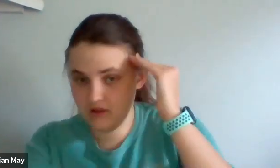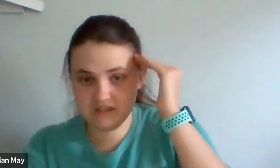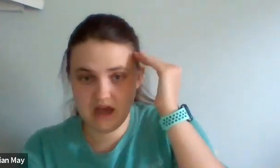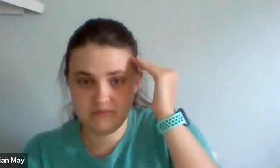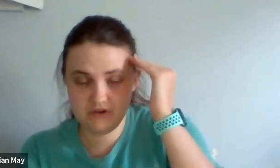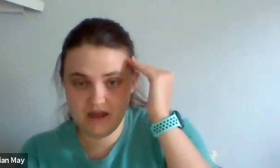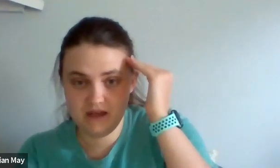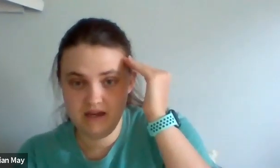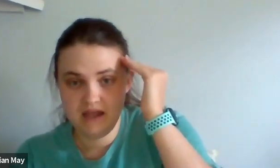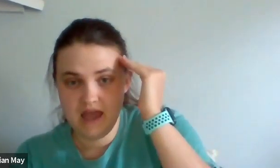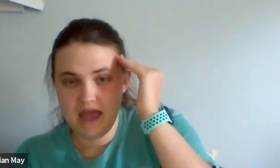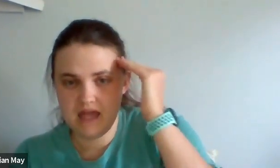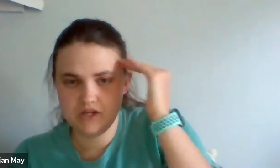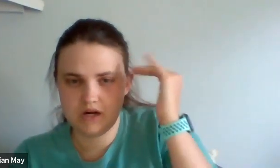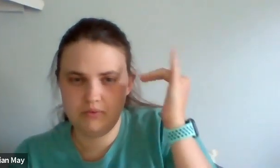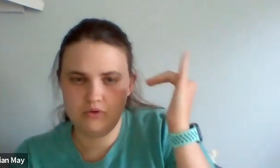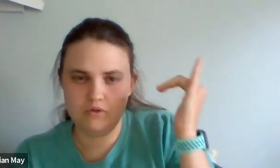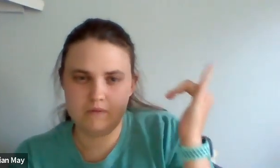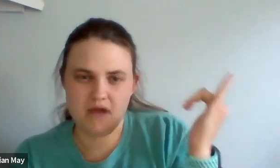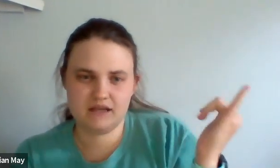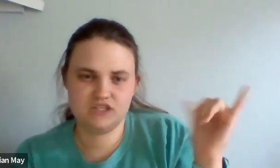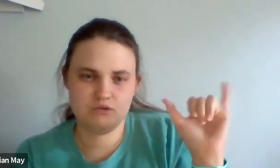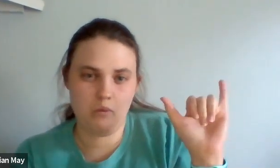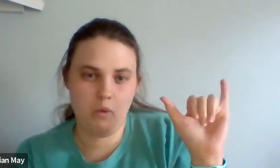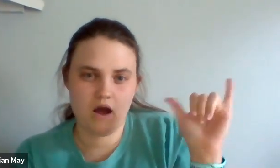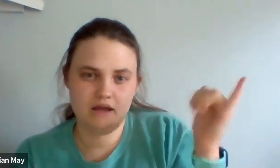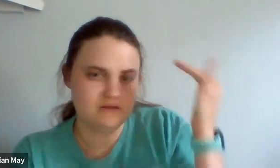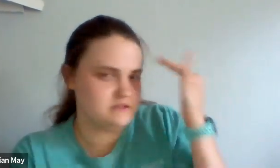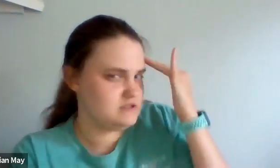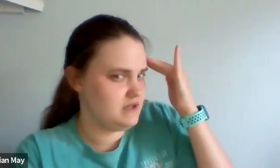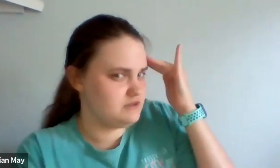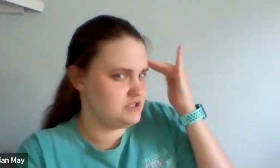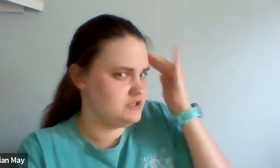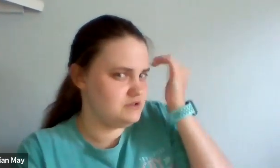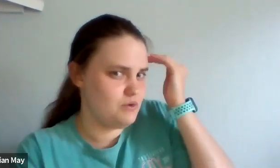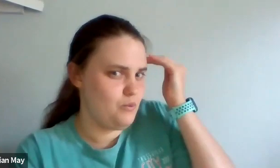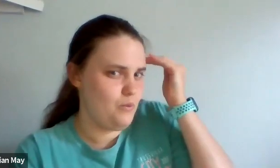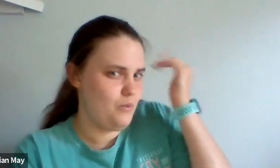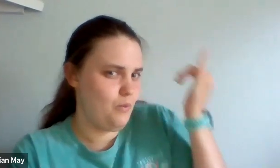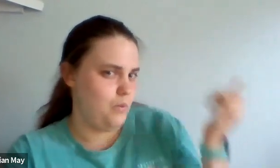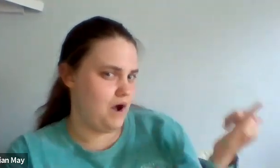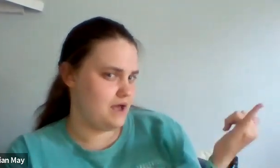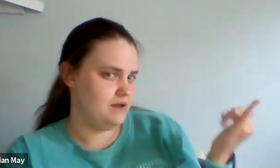at the top of your head, and you're going to pull them back into a Y. So like, I'll try to show you. So Y.